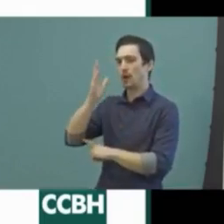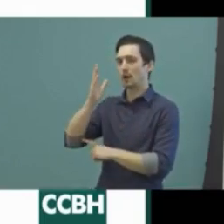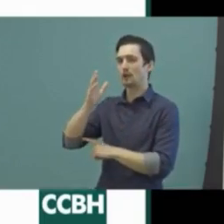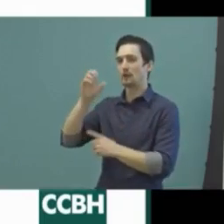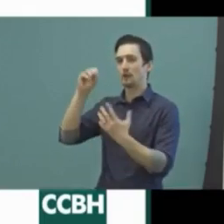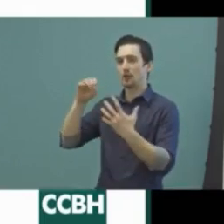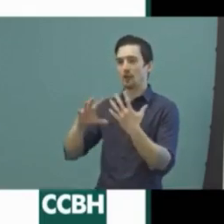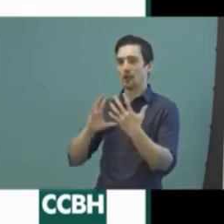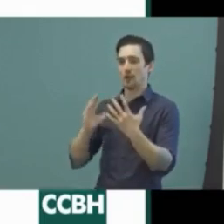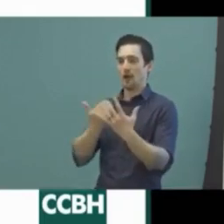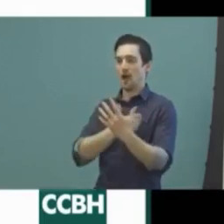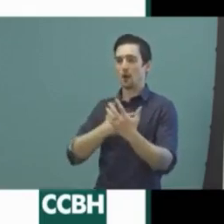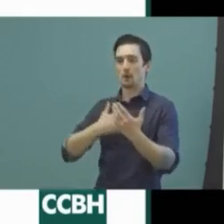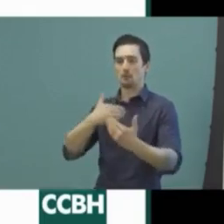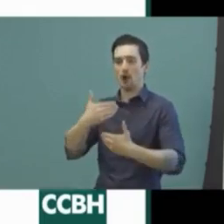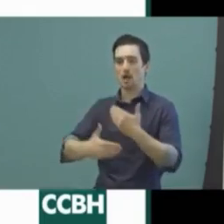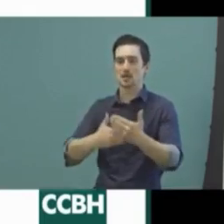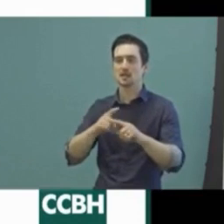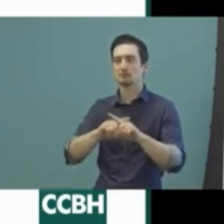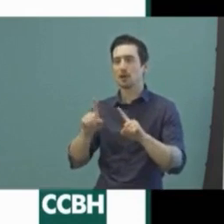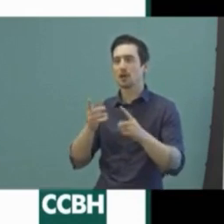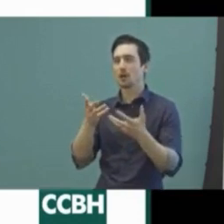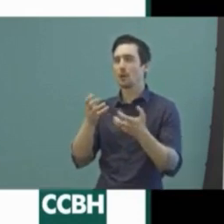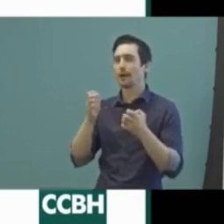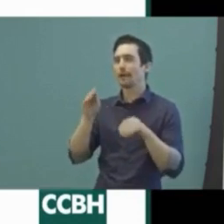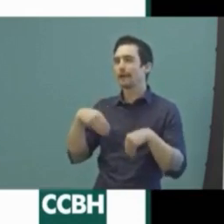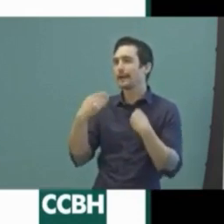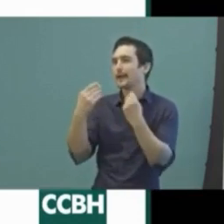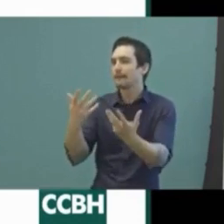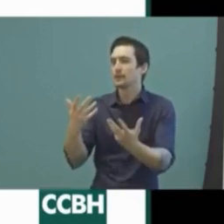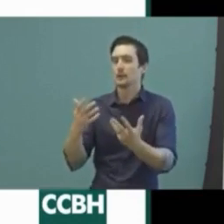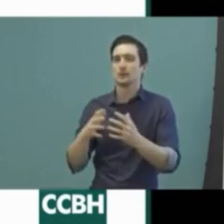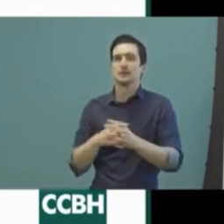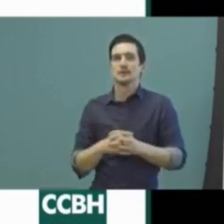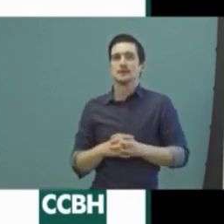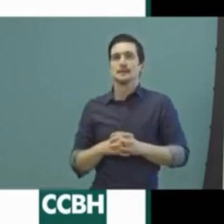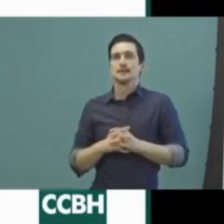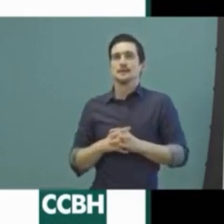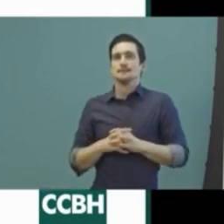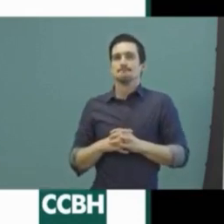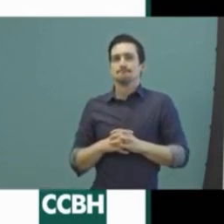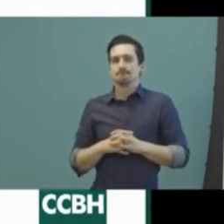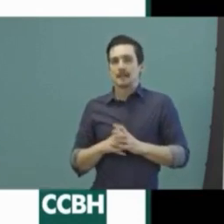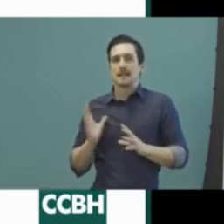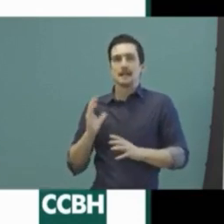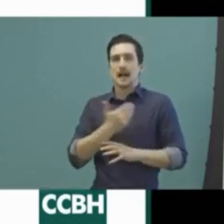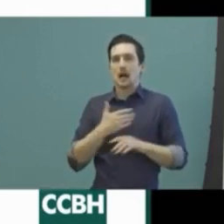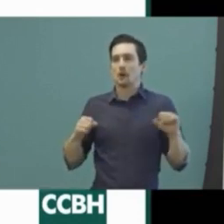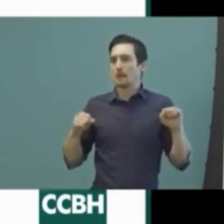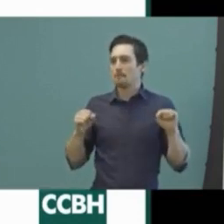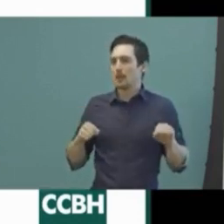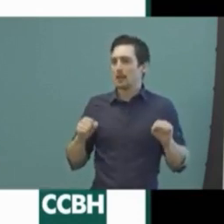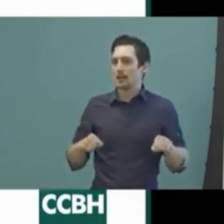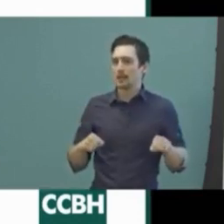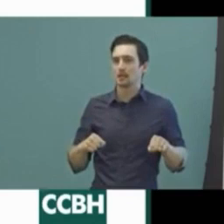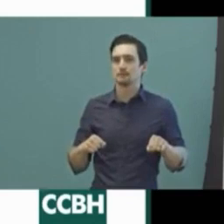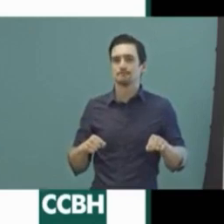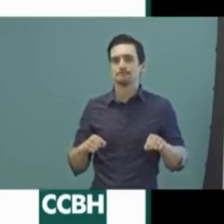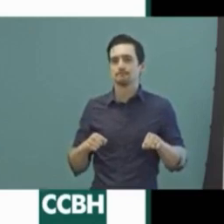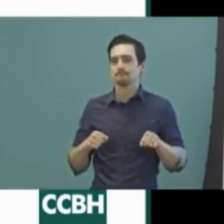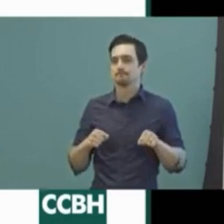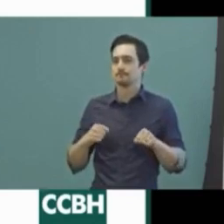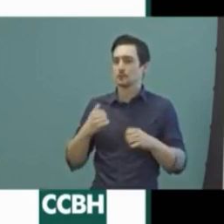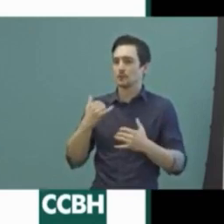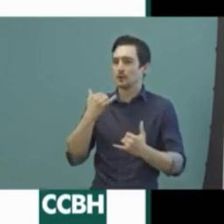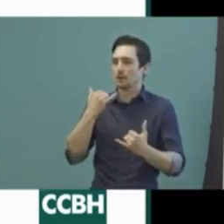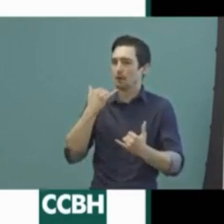give you some understanding of how your ability to talk to us and your willingness to talk to us impacts what we can tell you